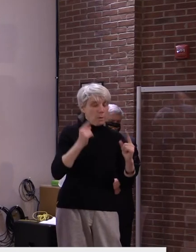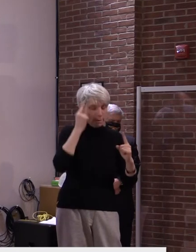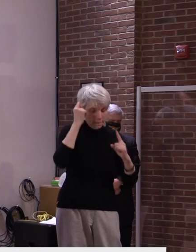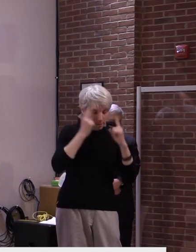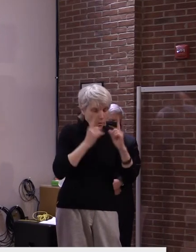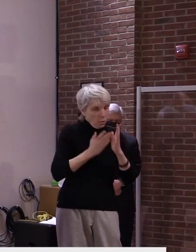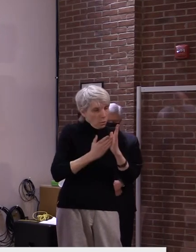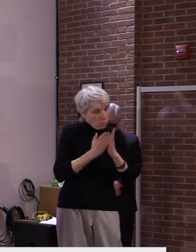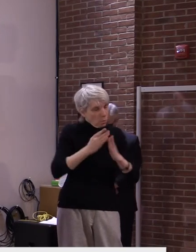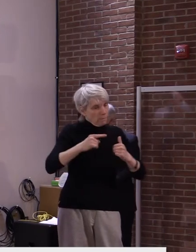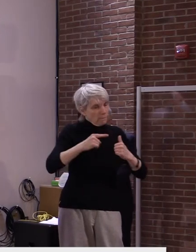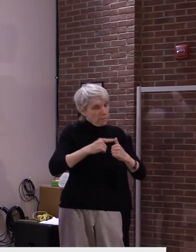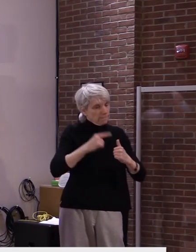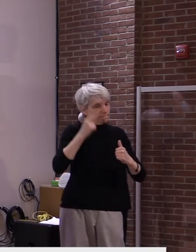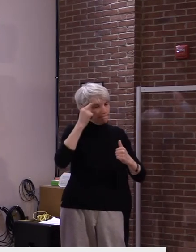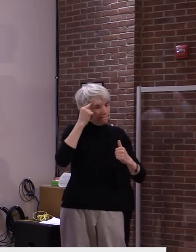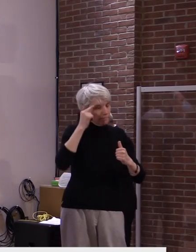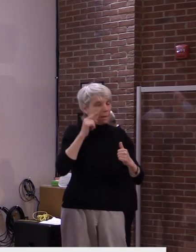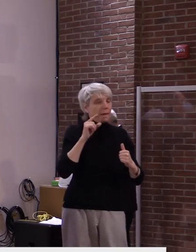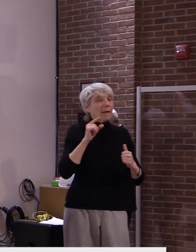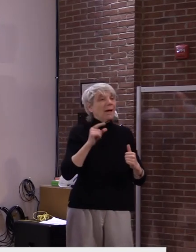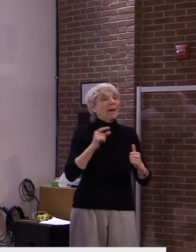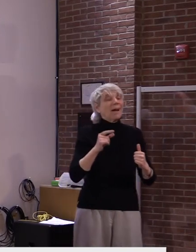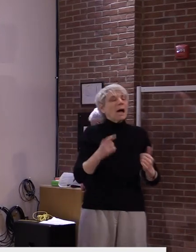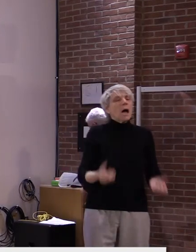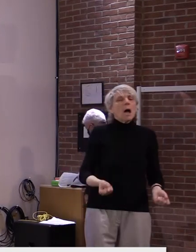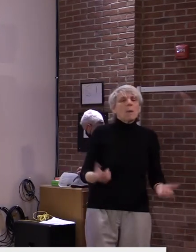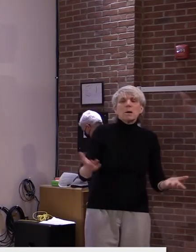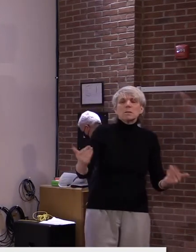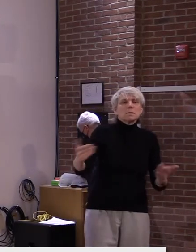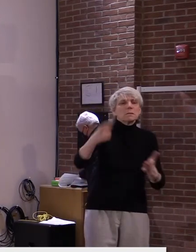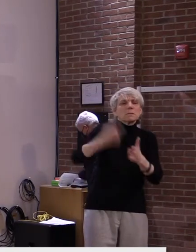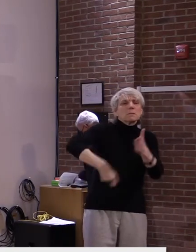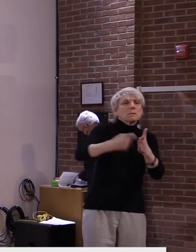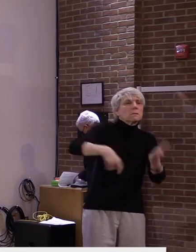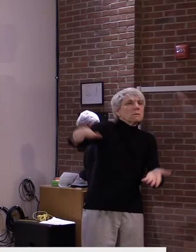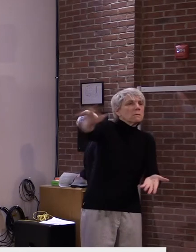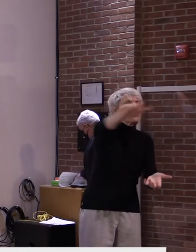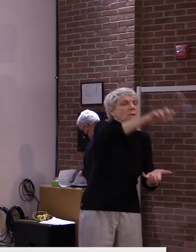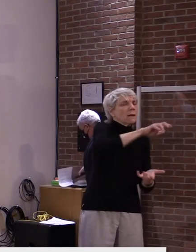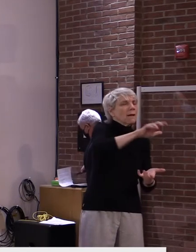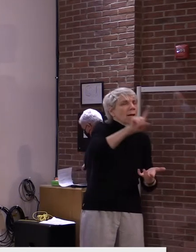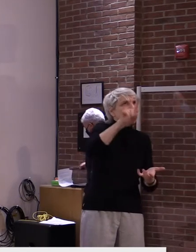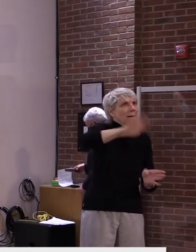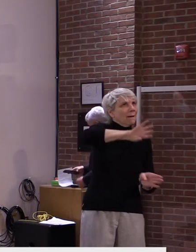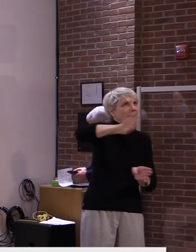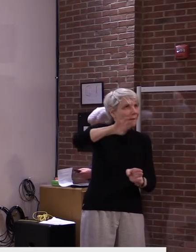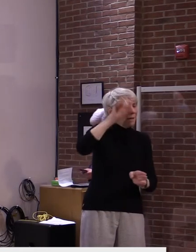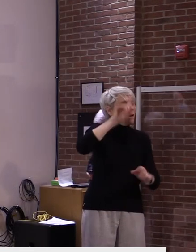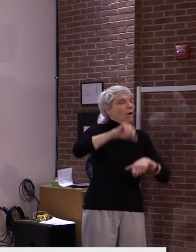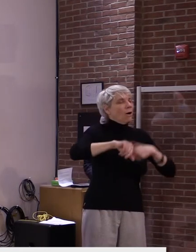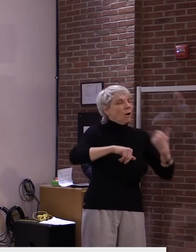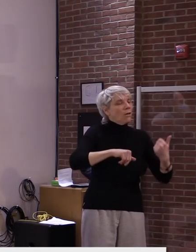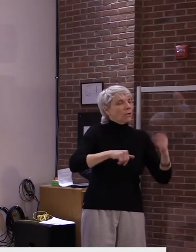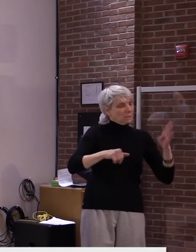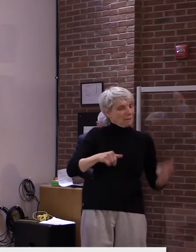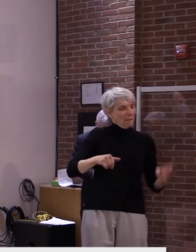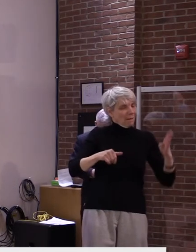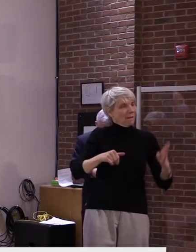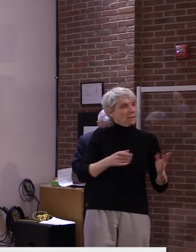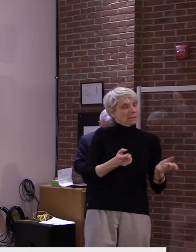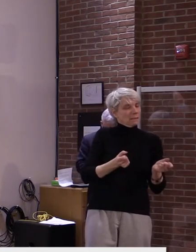make the spending side of the equation. We should take a look at that at the same time. This doesn't have to